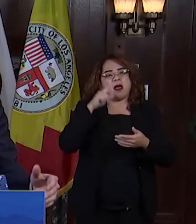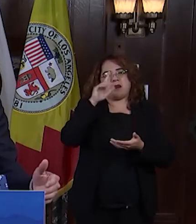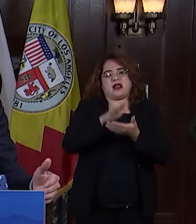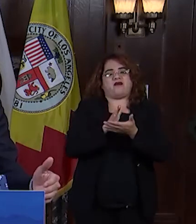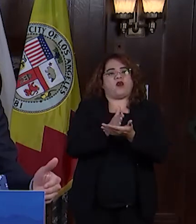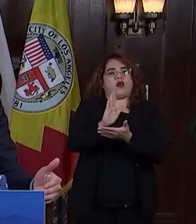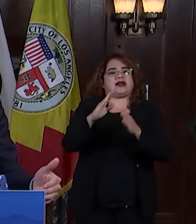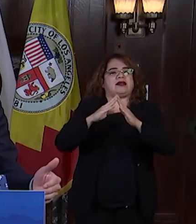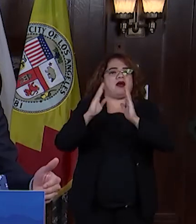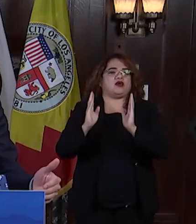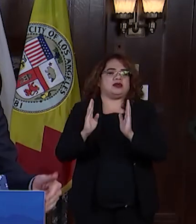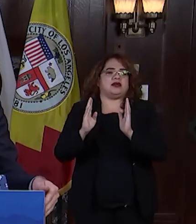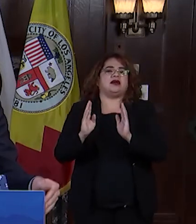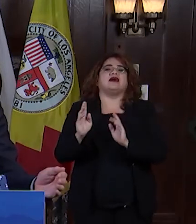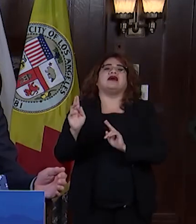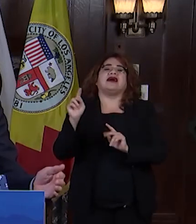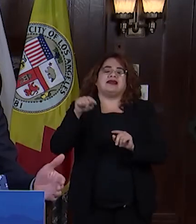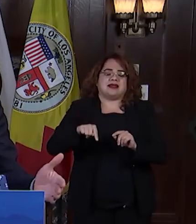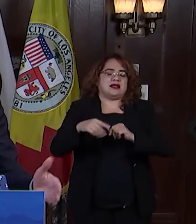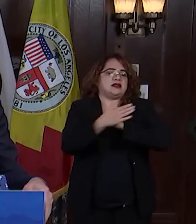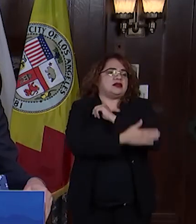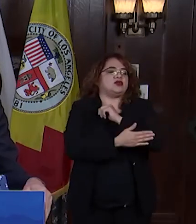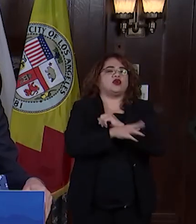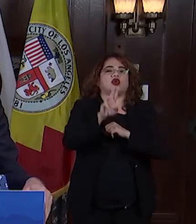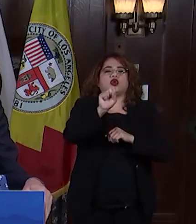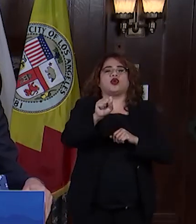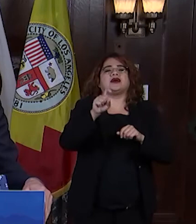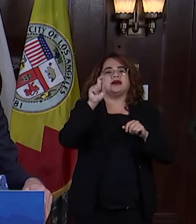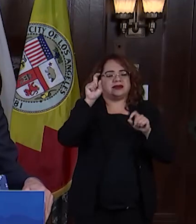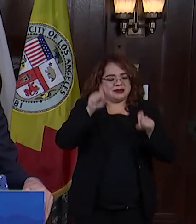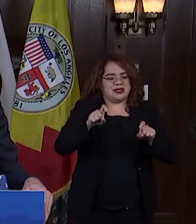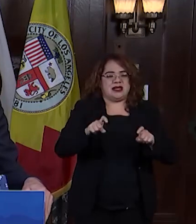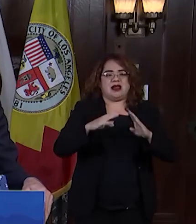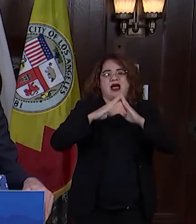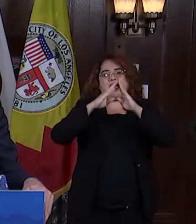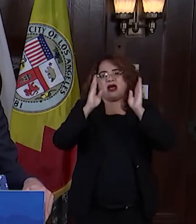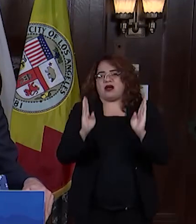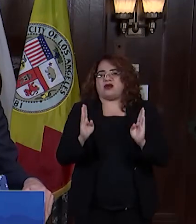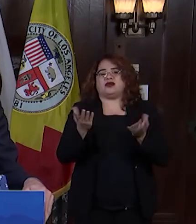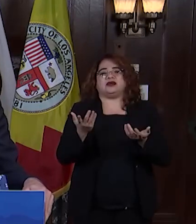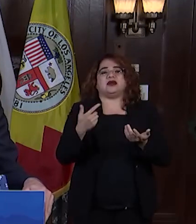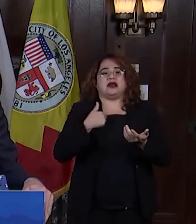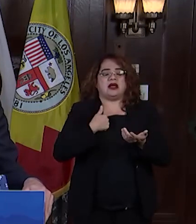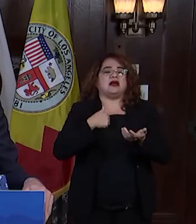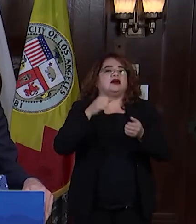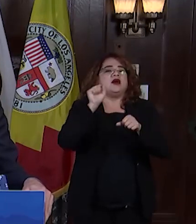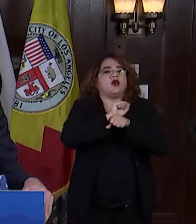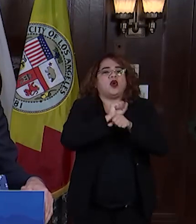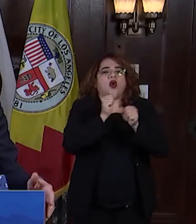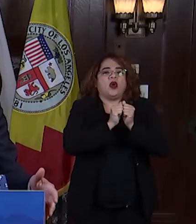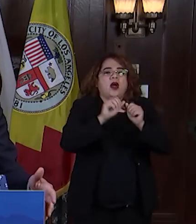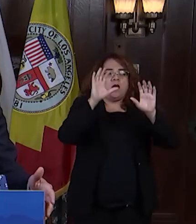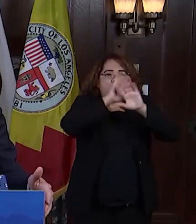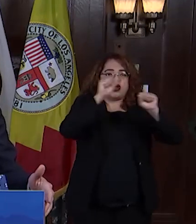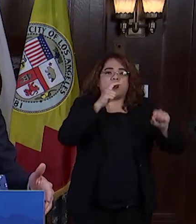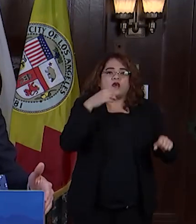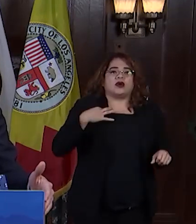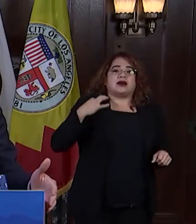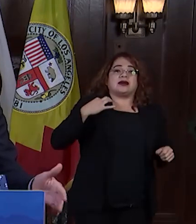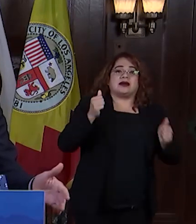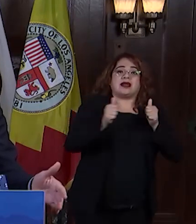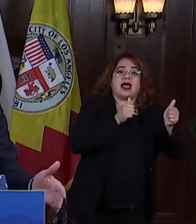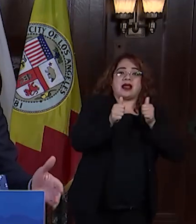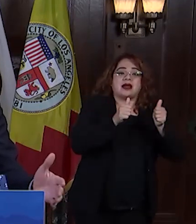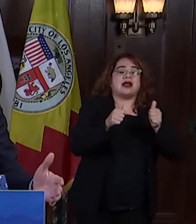think that people should have housing in this country. It's something I've worked on with candidates running for president. I'm optimistic that we could see a